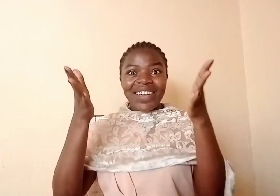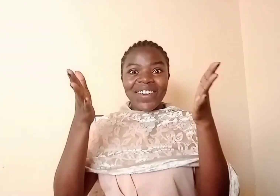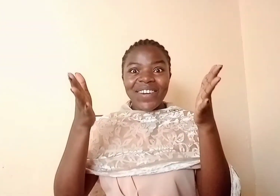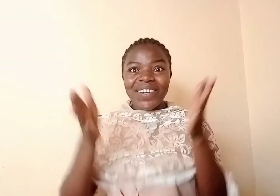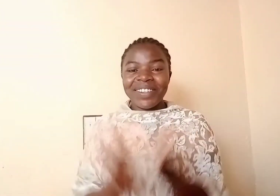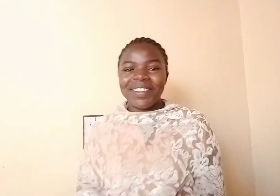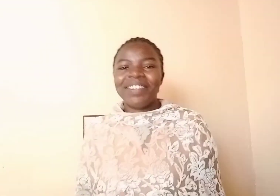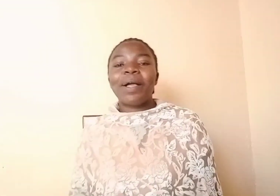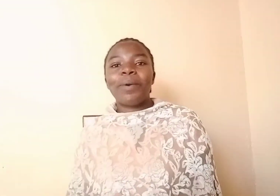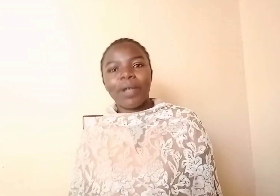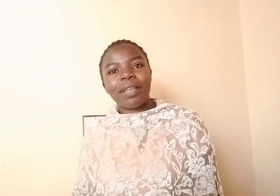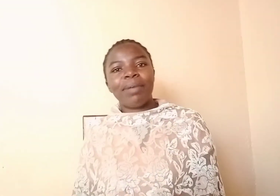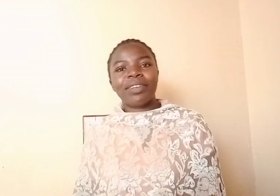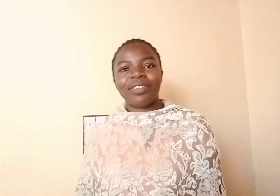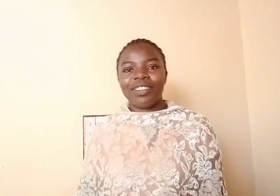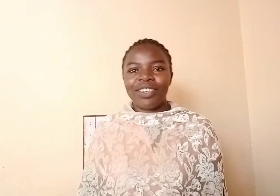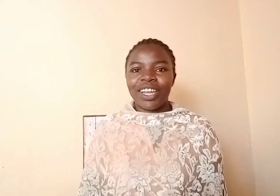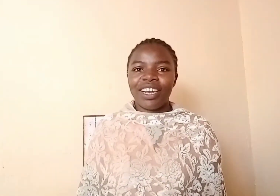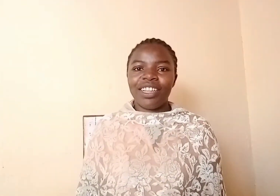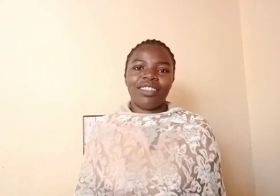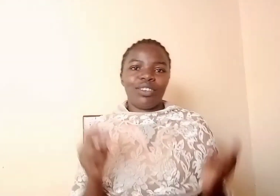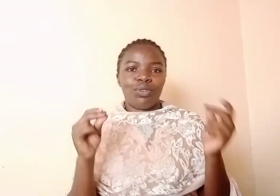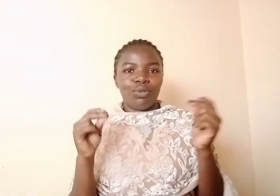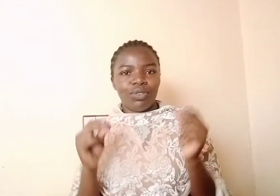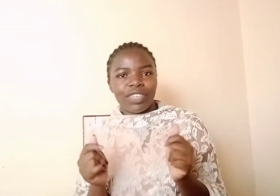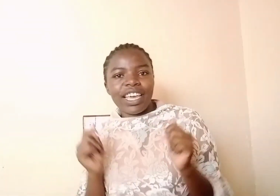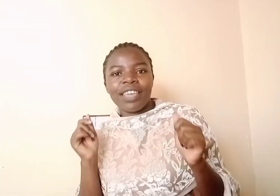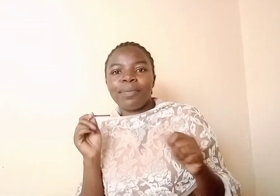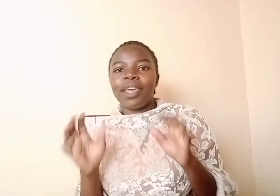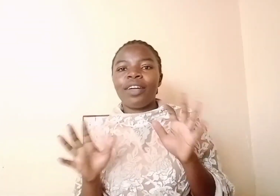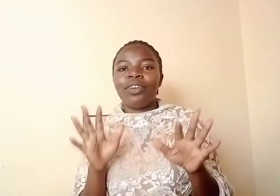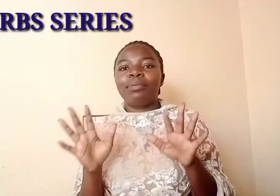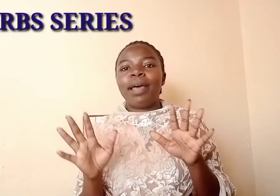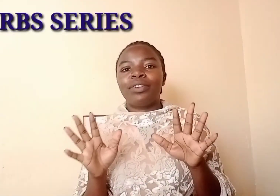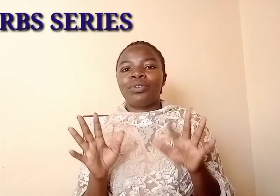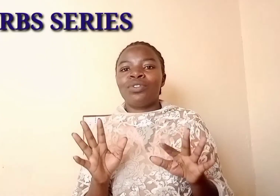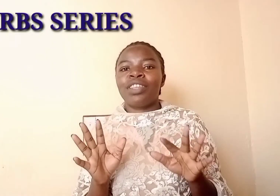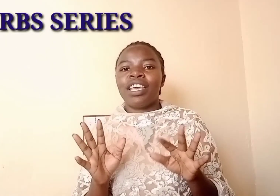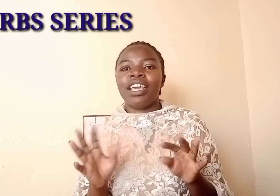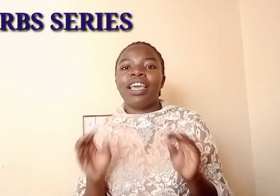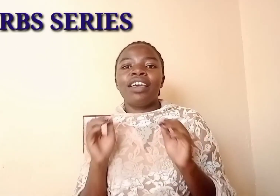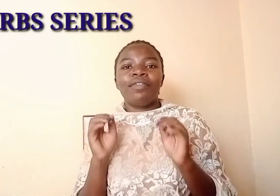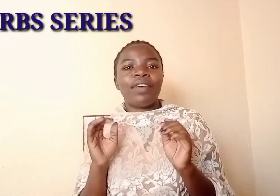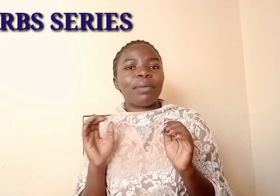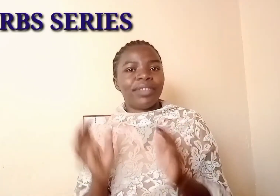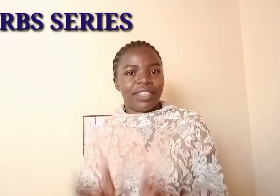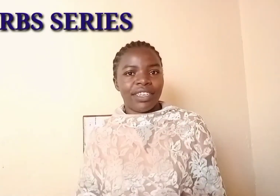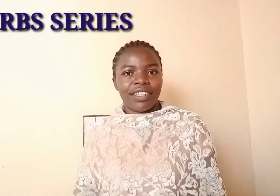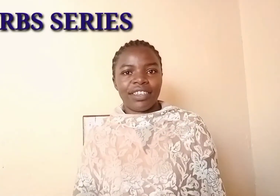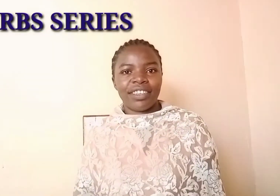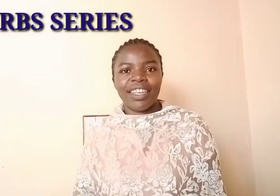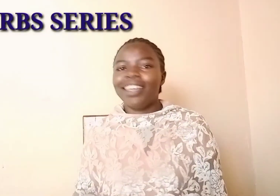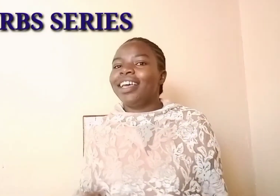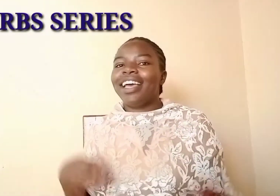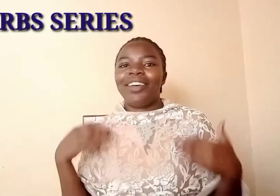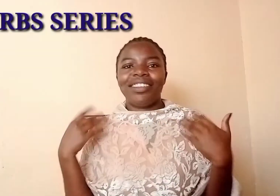Hello, welcome back to this channel. Today we are going back to the verb series. It's